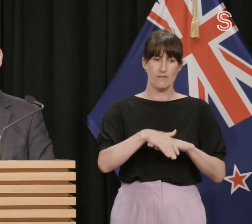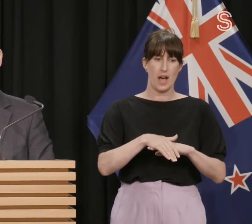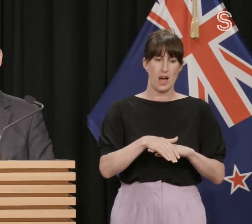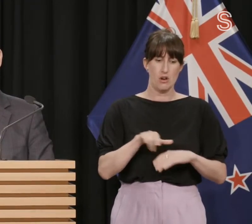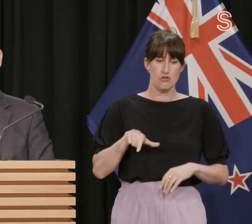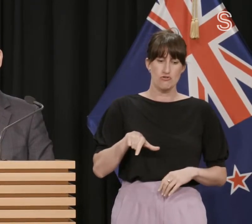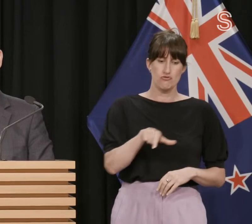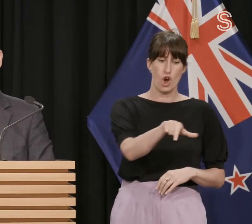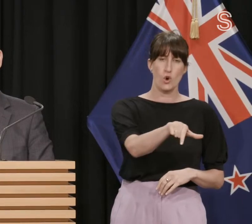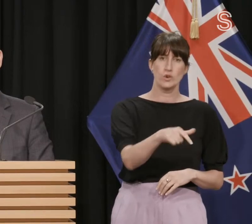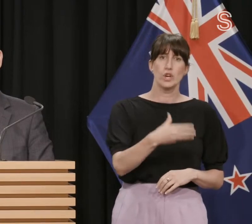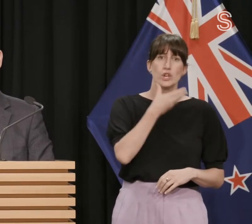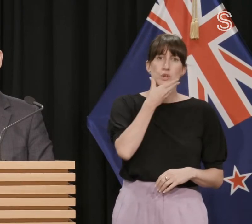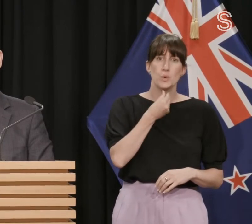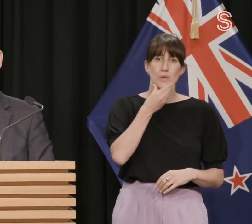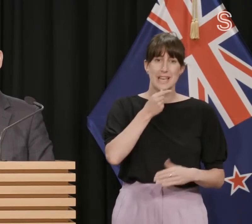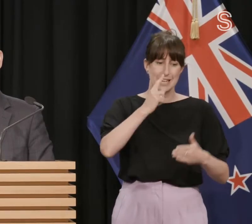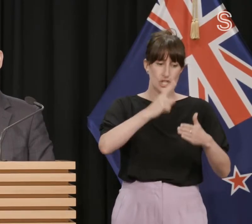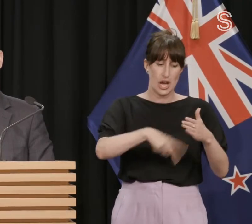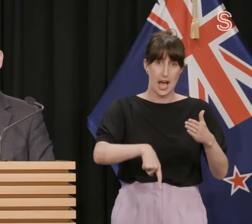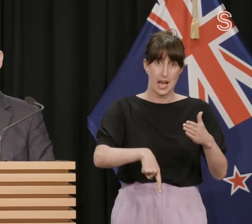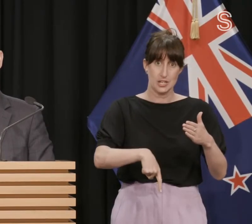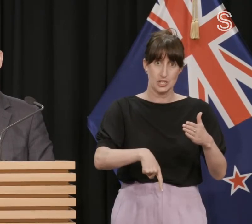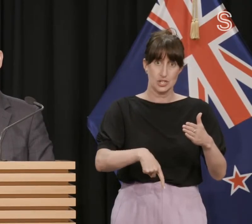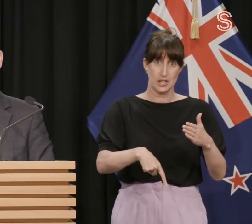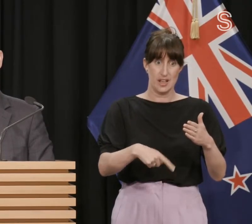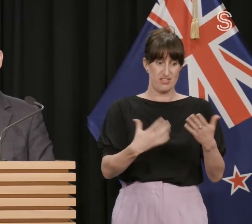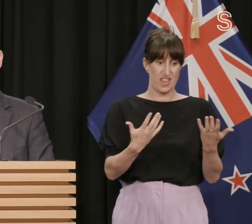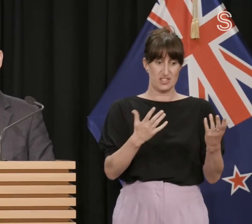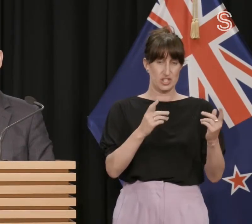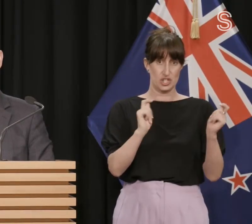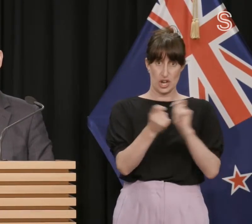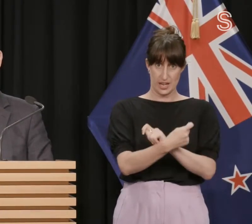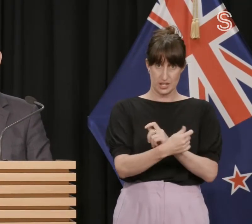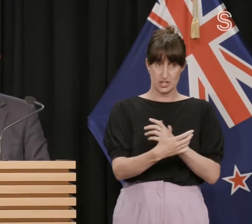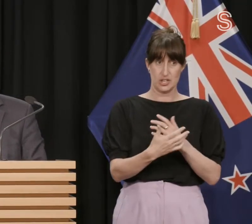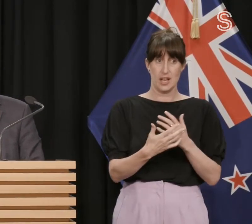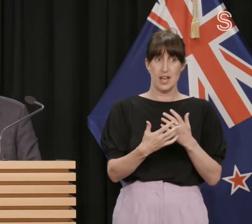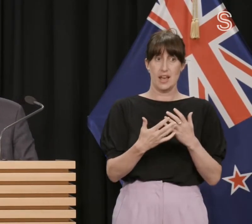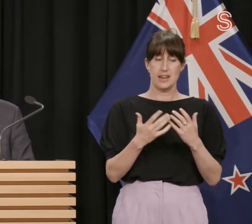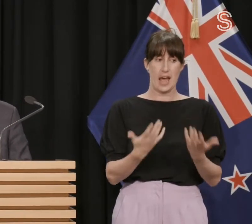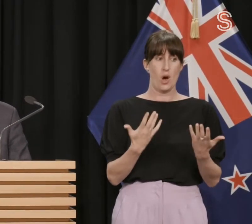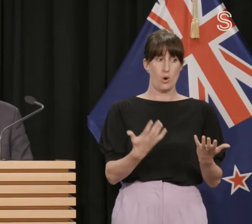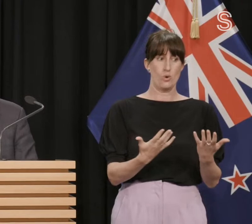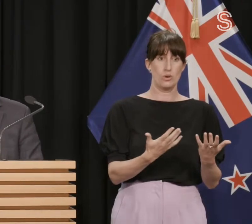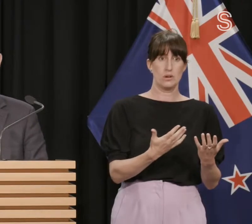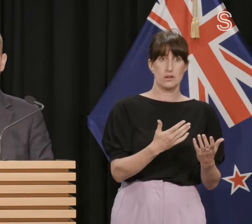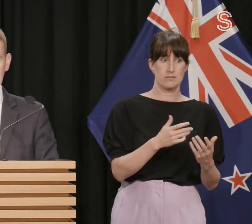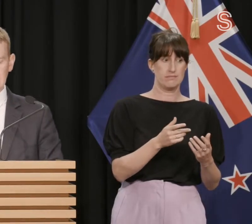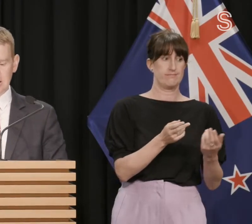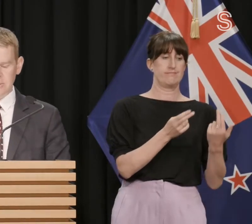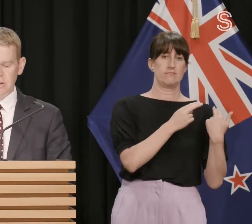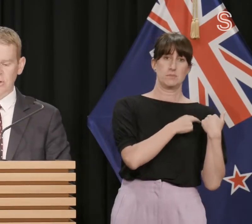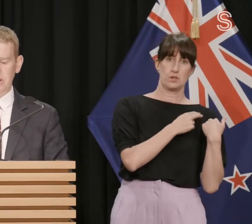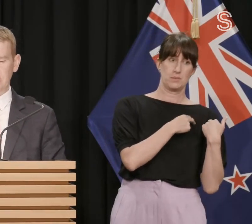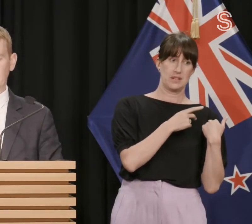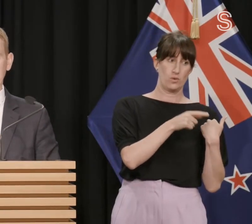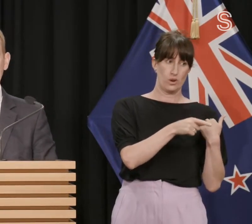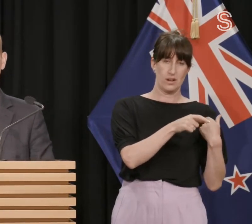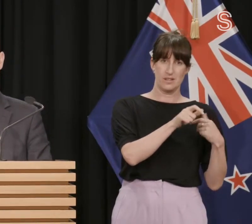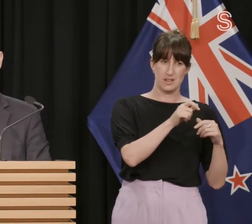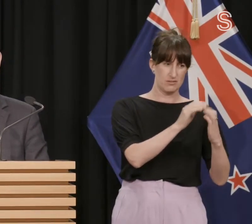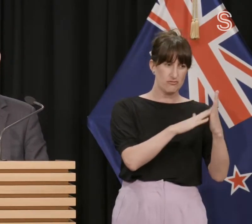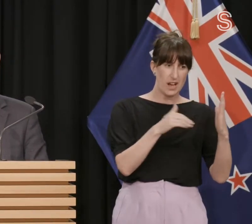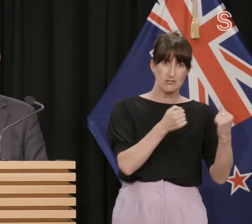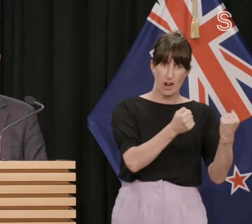the cost is just going to be passed on to consumers. Is that the right thing to be doing during cost of living crisis? Look, I'm not making any announcements on that at the